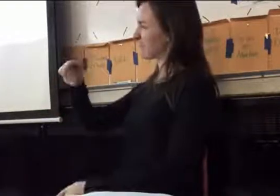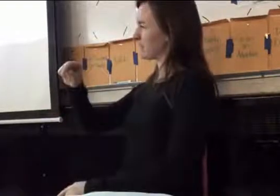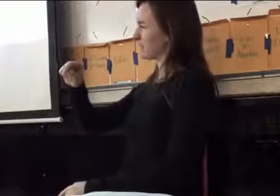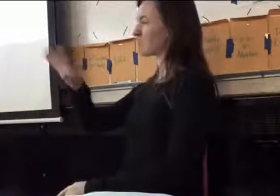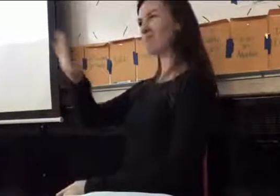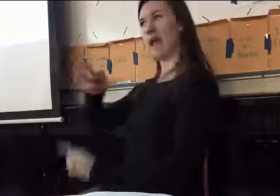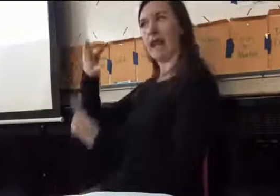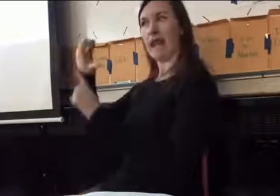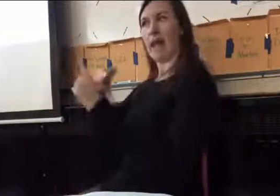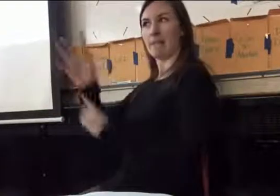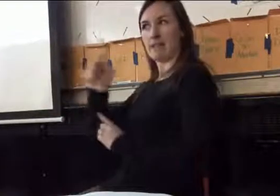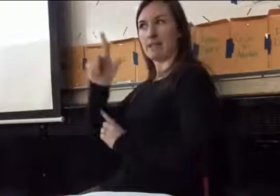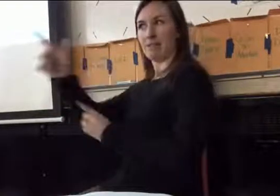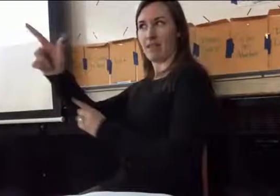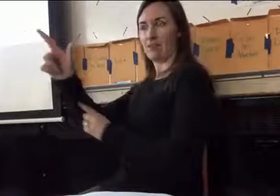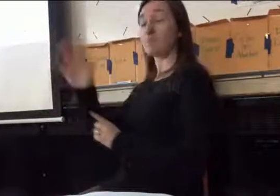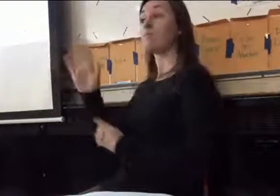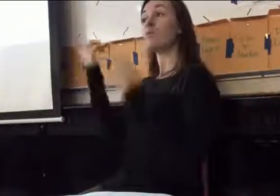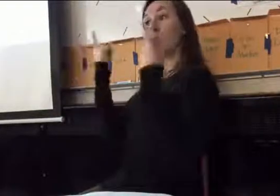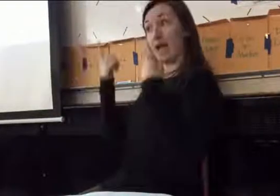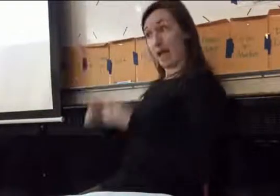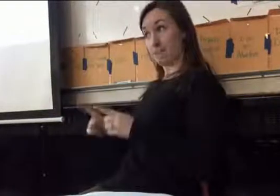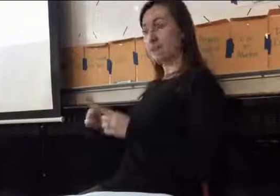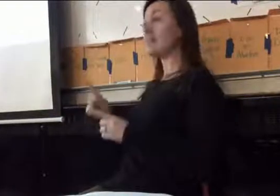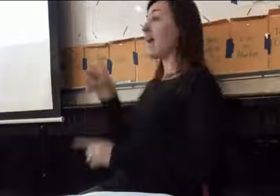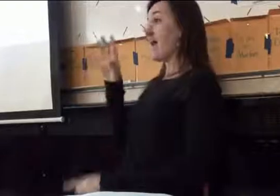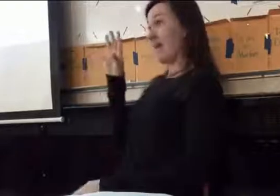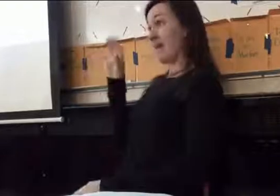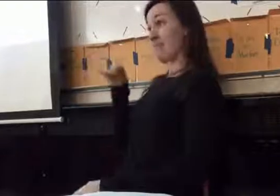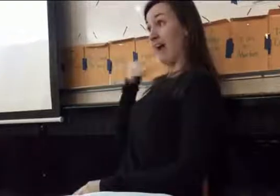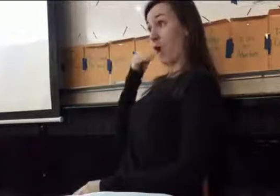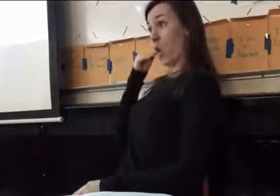after this happens. You see, what happened is that house